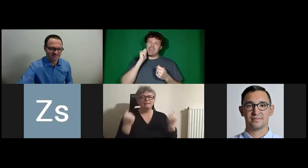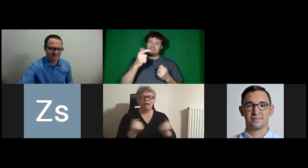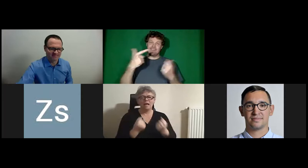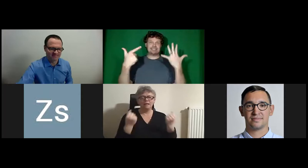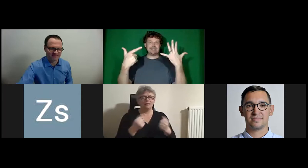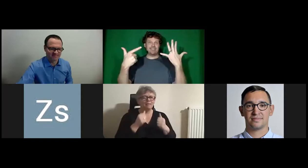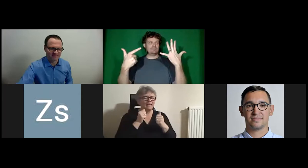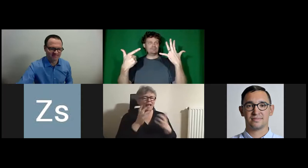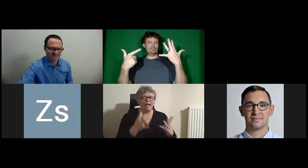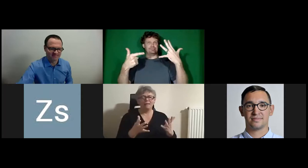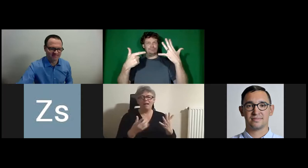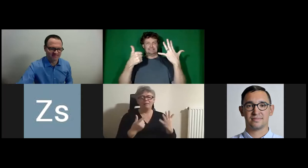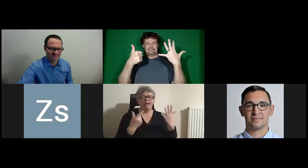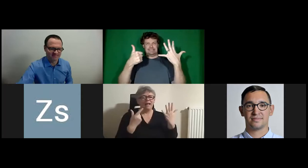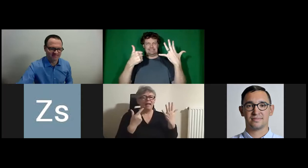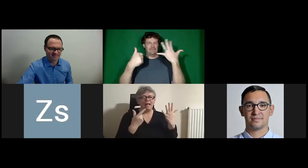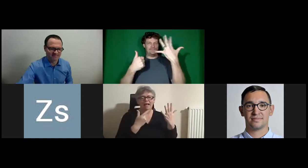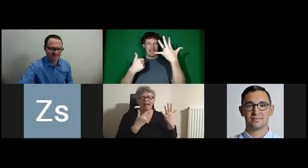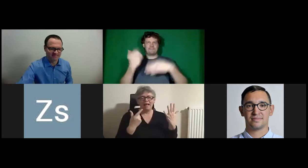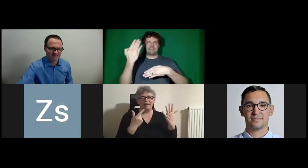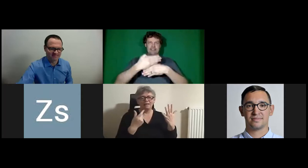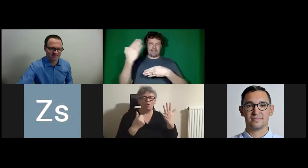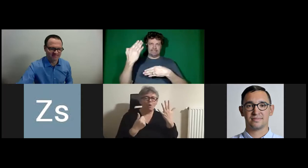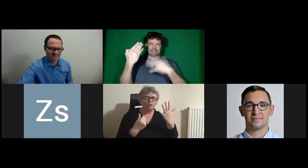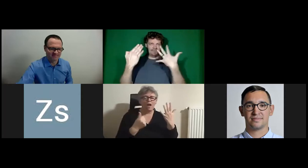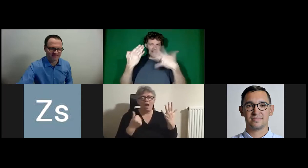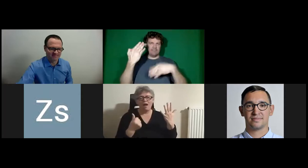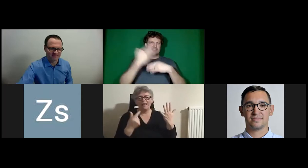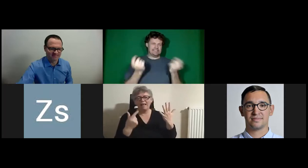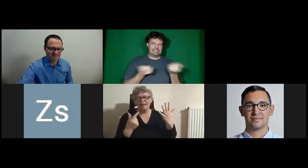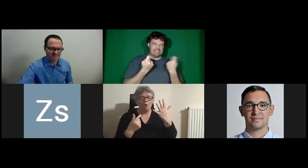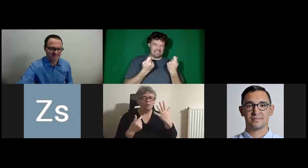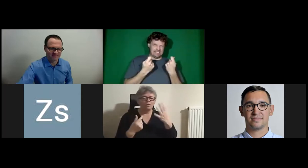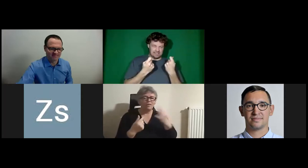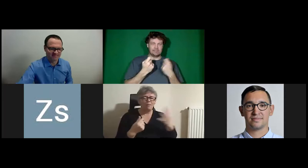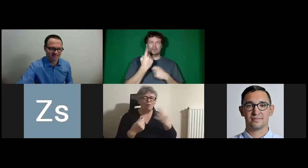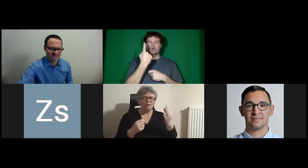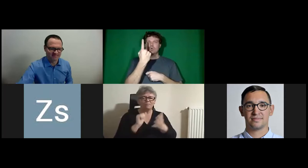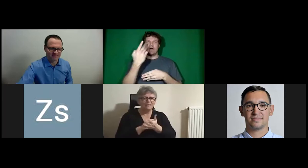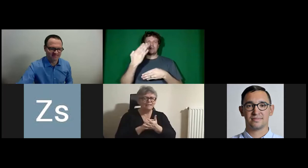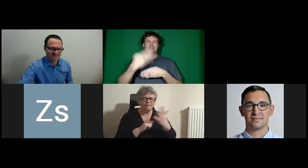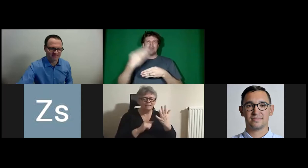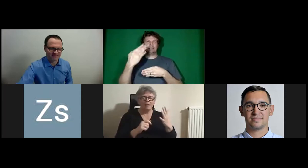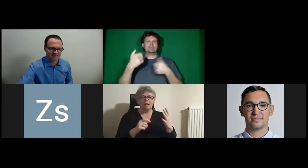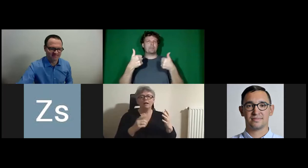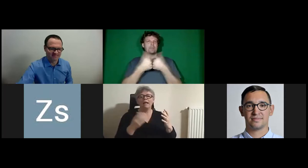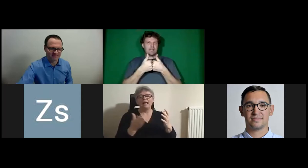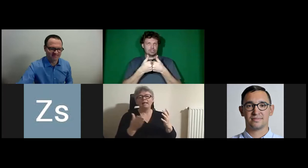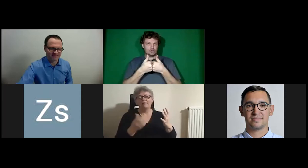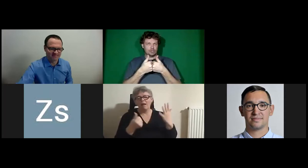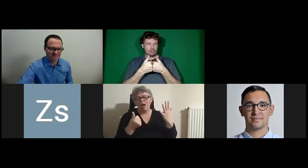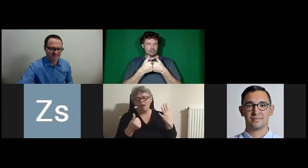The most important thing that I've done is trained every single day. 5 days of